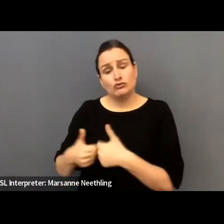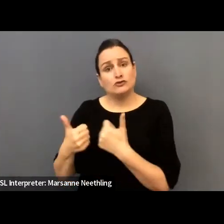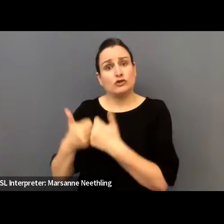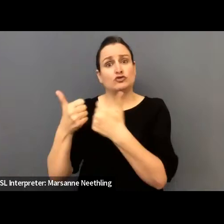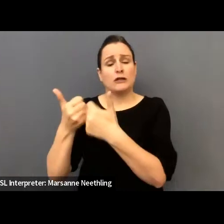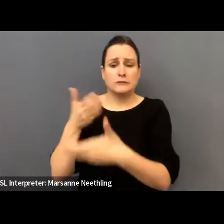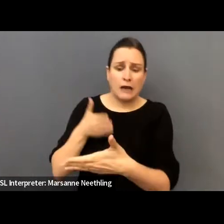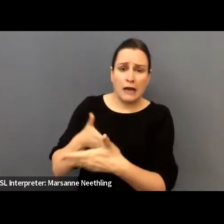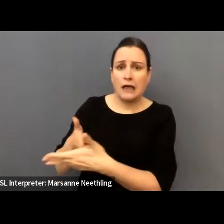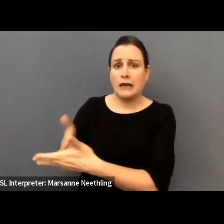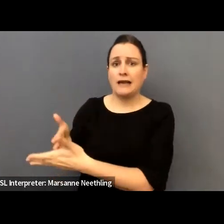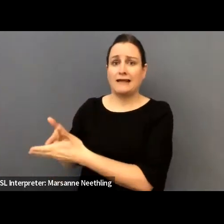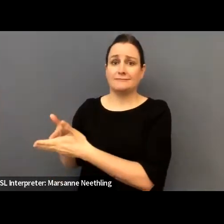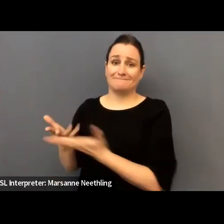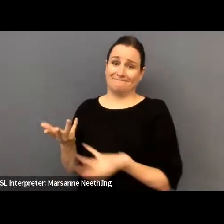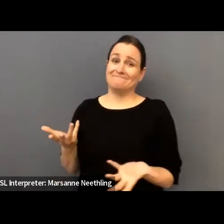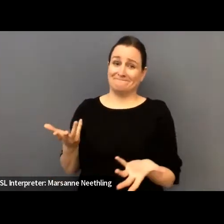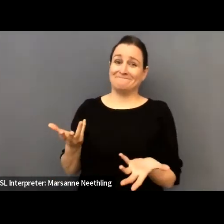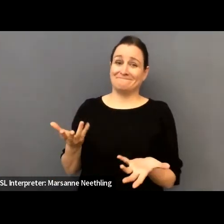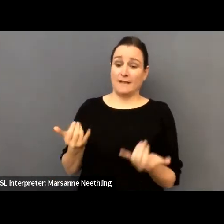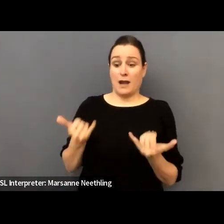to travel.